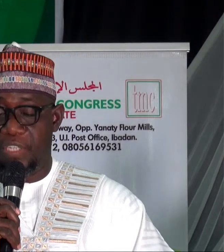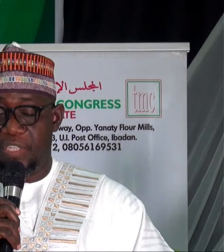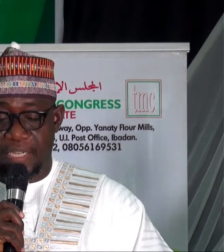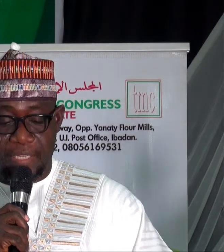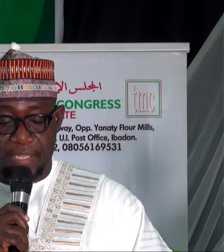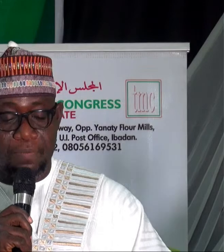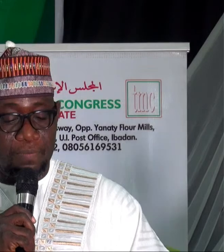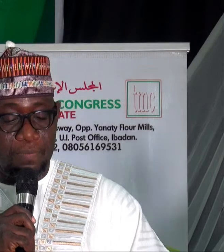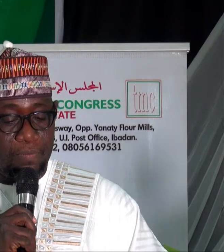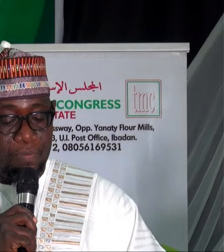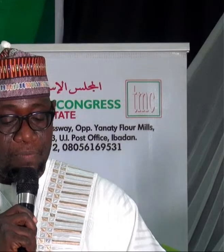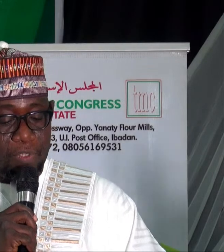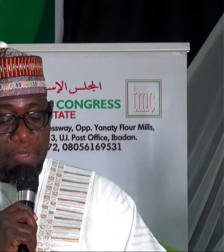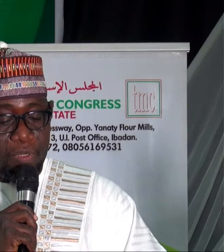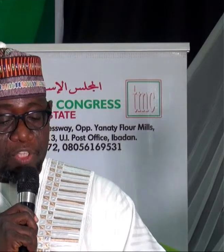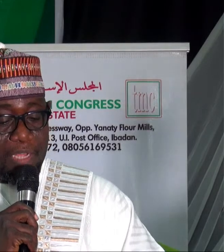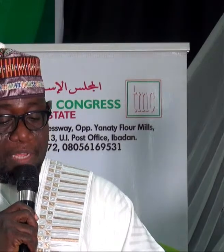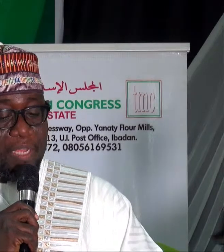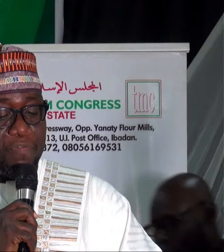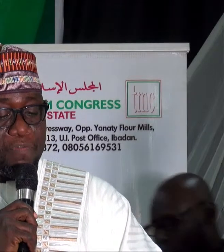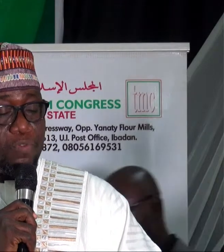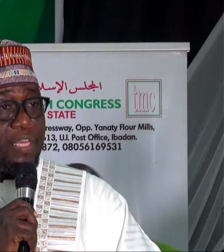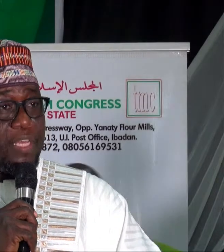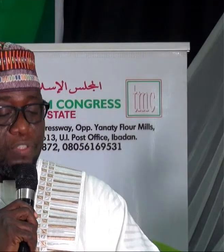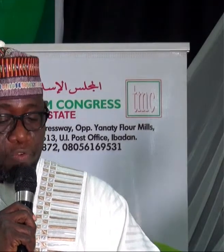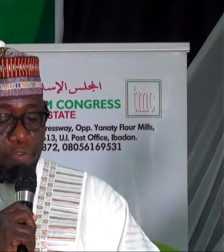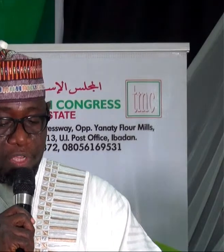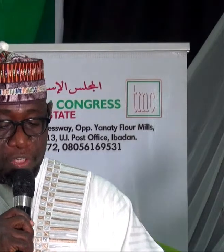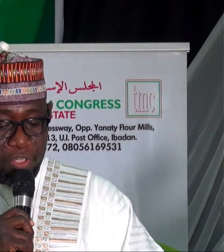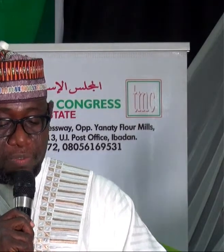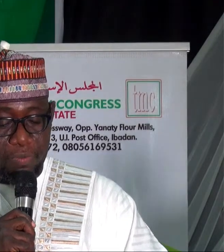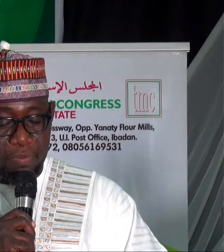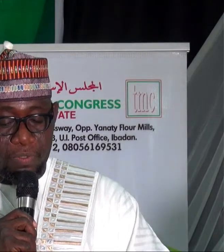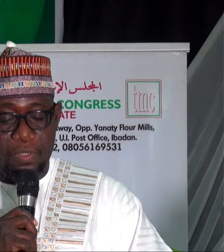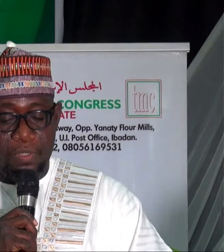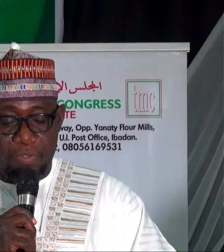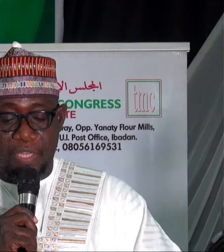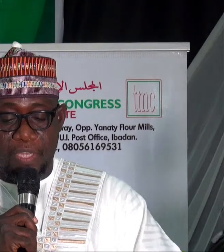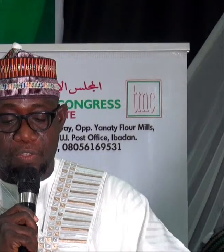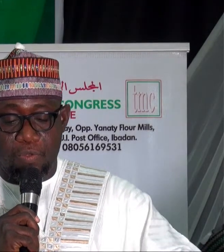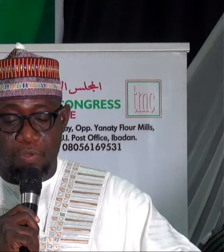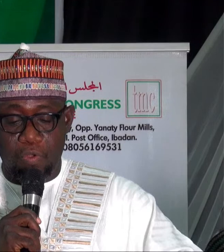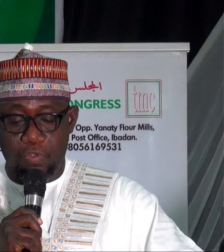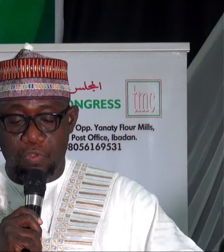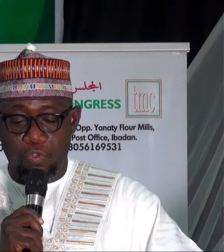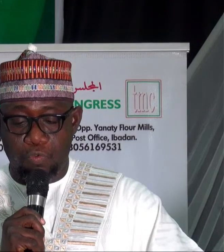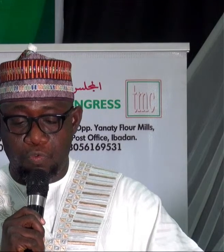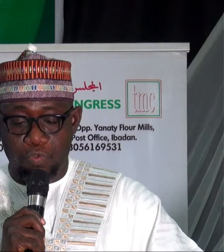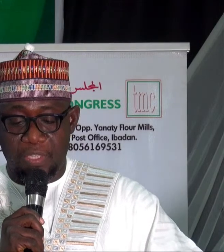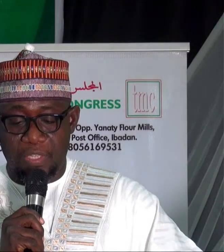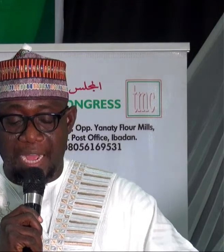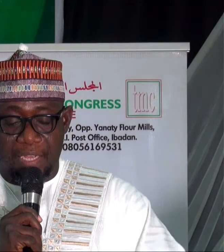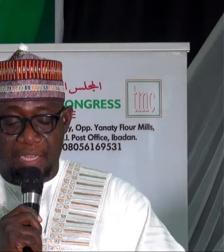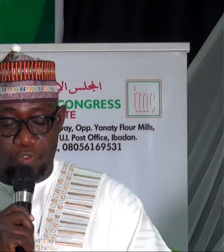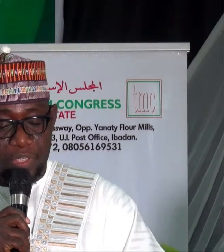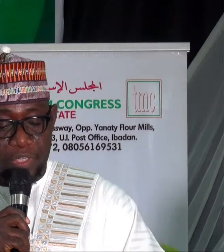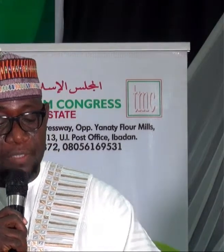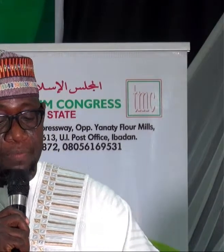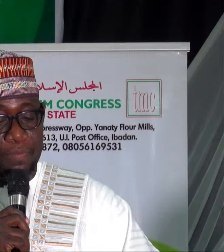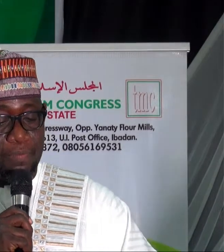Saki. The chairman of today's occasion, Senator Dr. Yunus